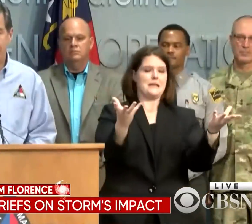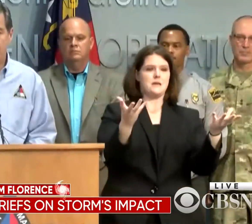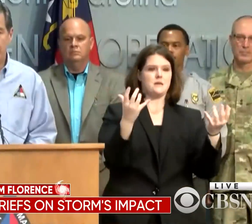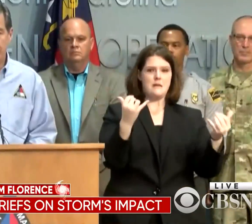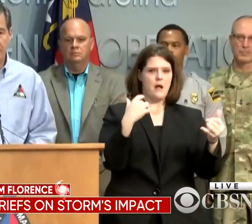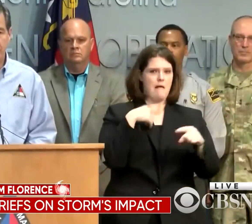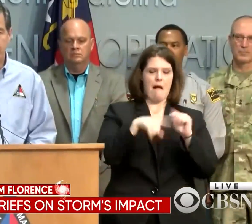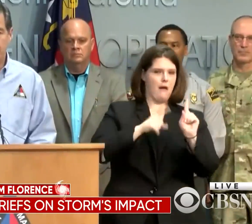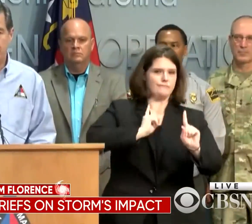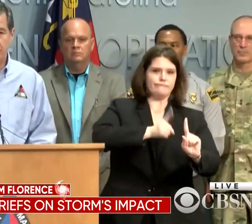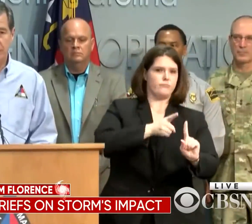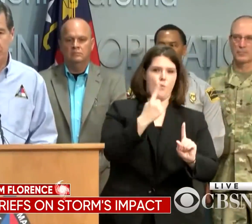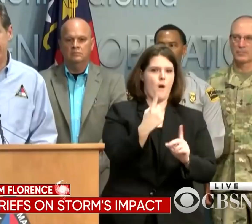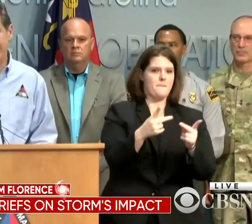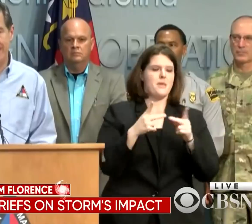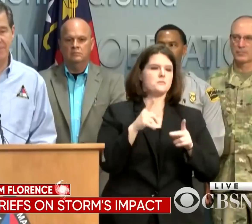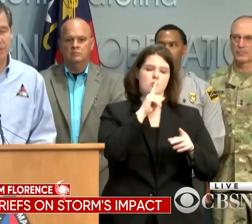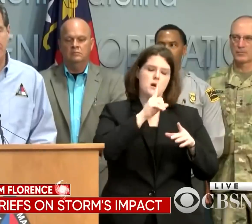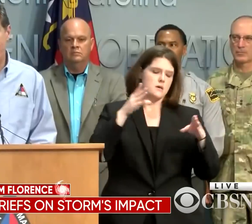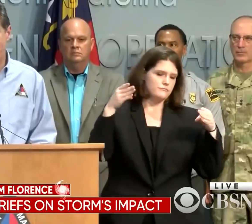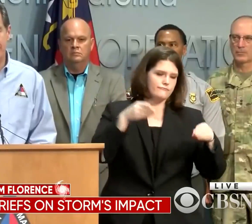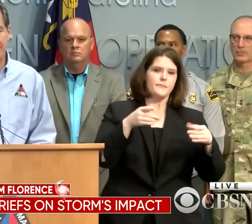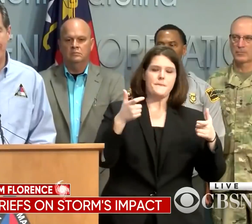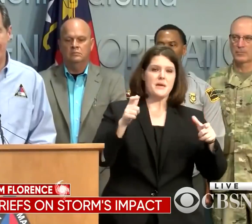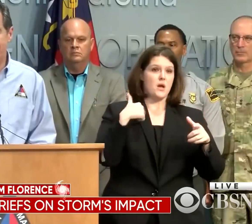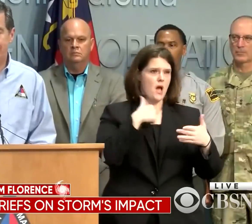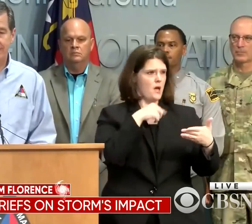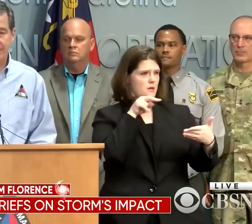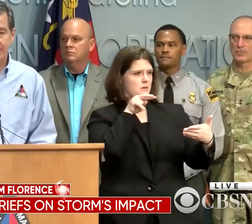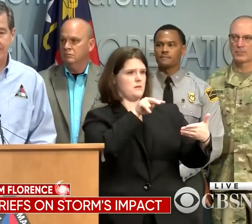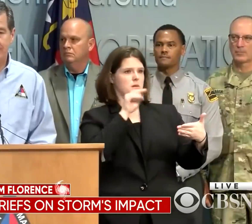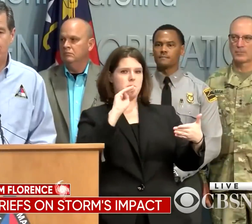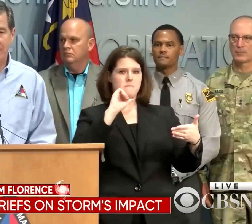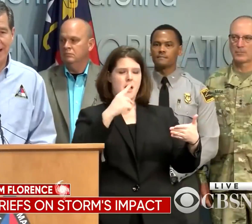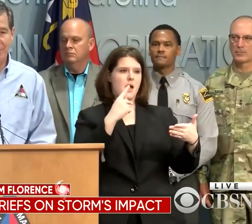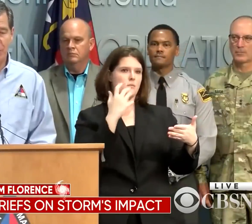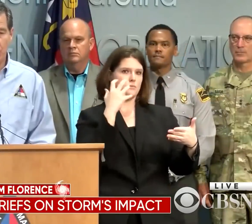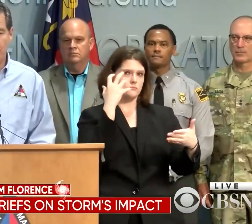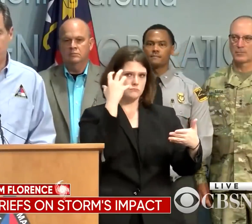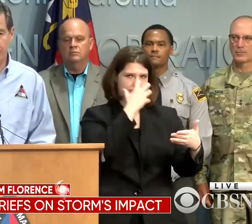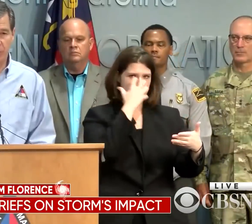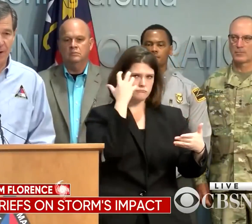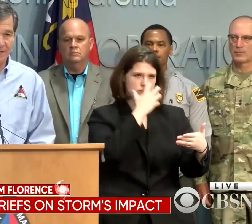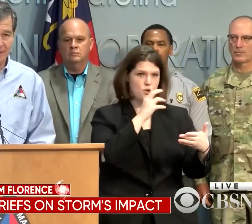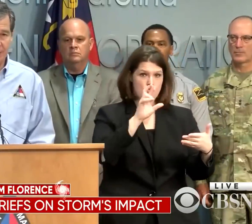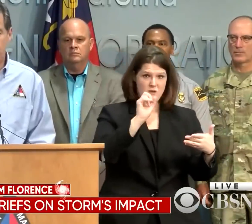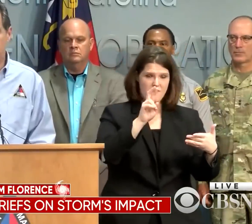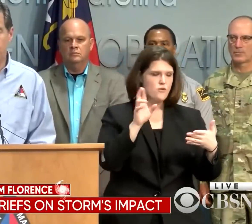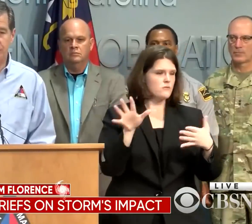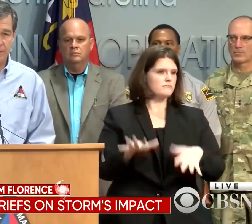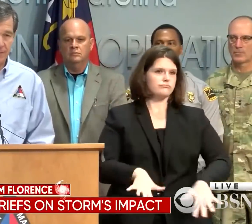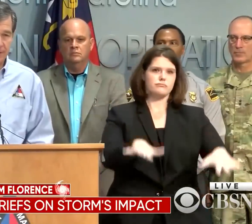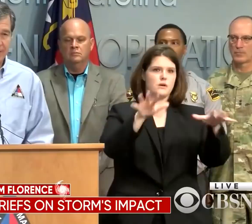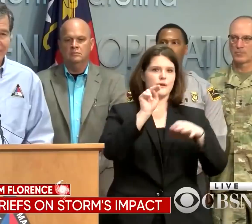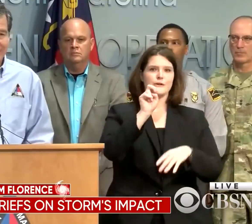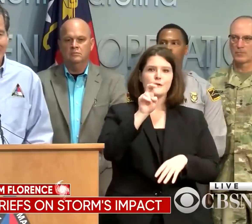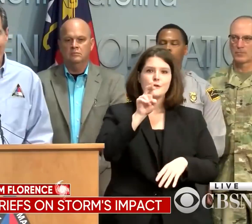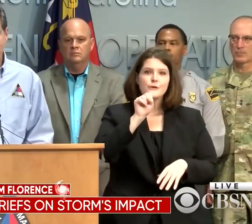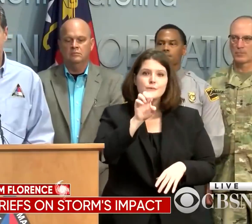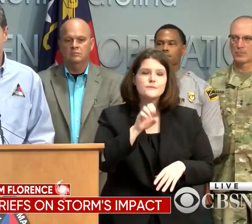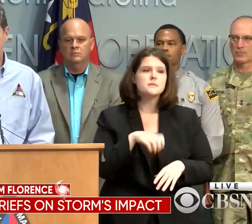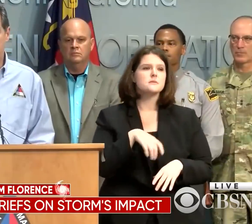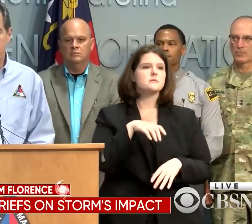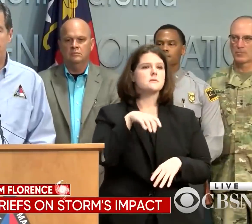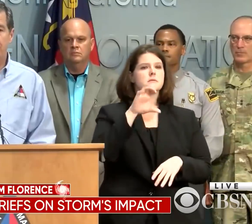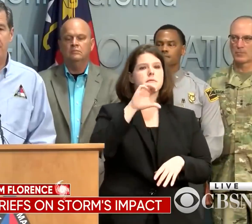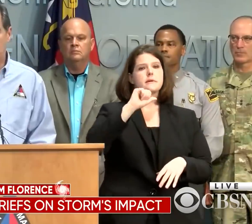now that we are concerned. Looking at that flood map today, we have rivers that are rising, the Neuse, the